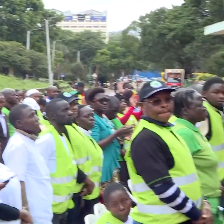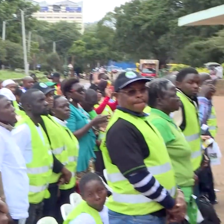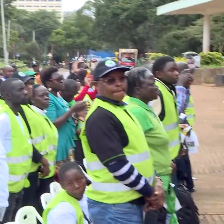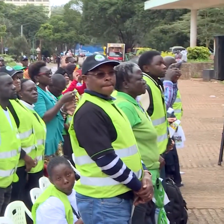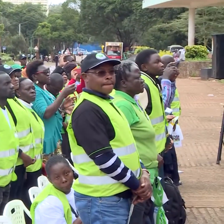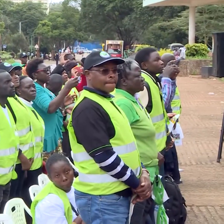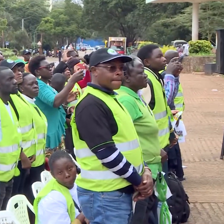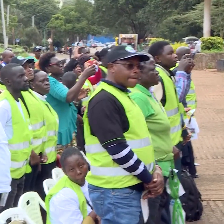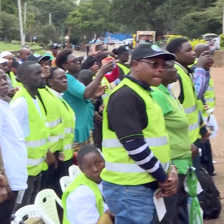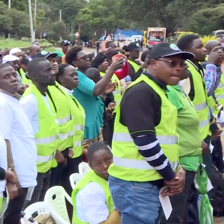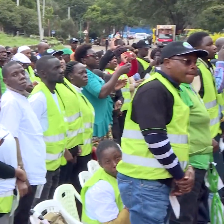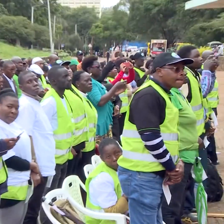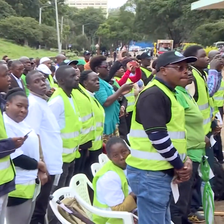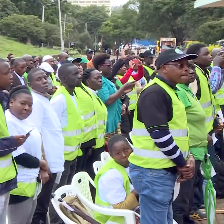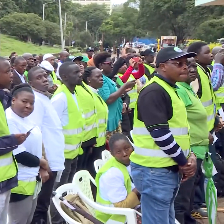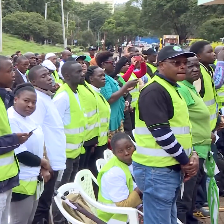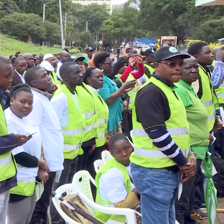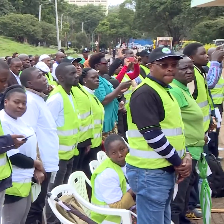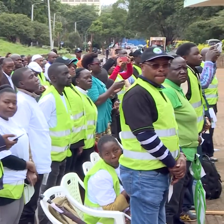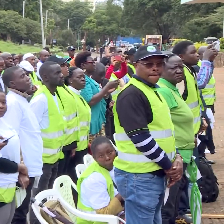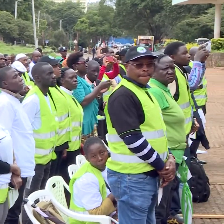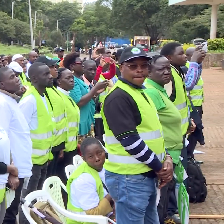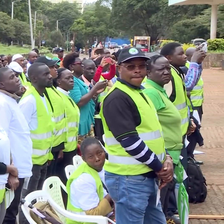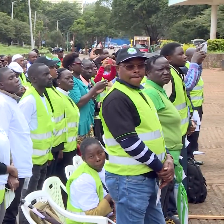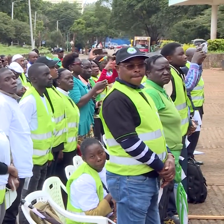Let me do a photo of things. Okay.